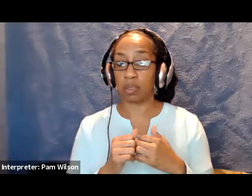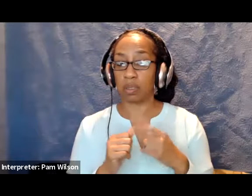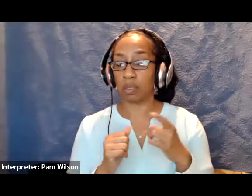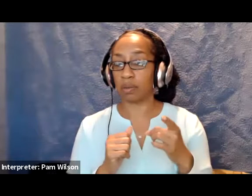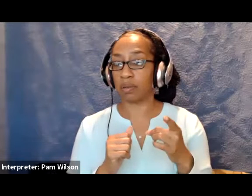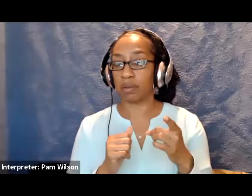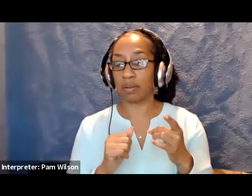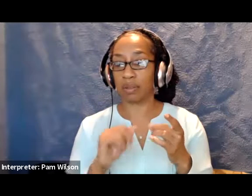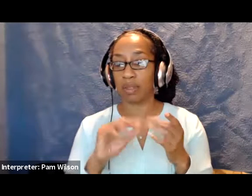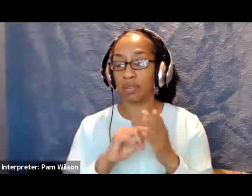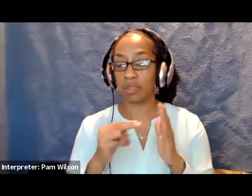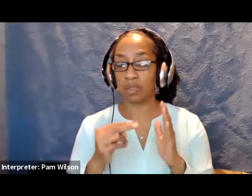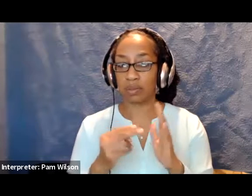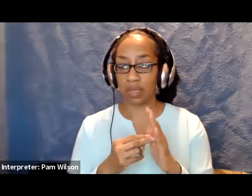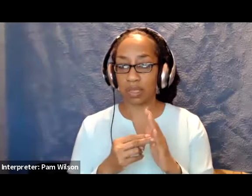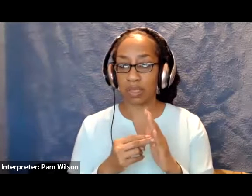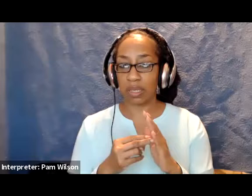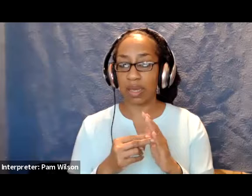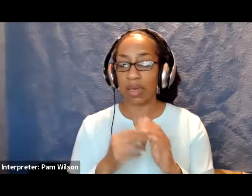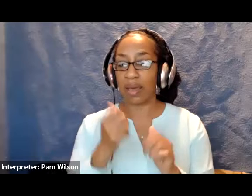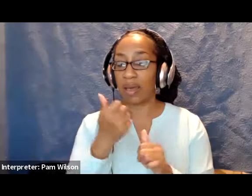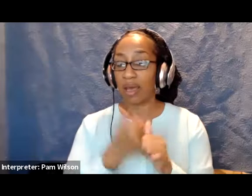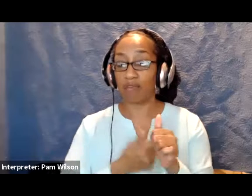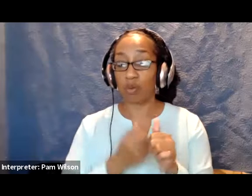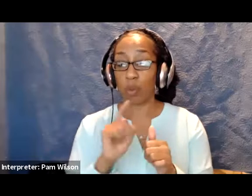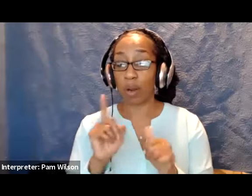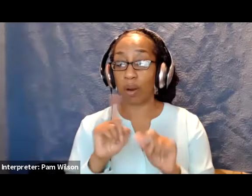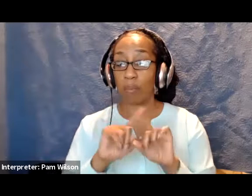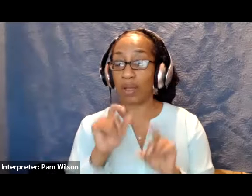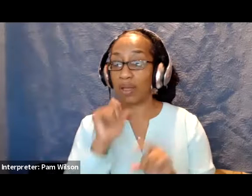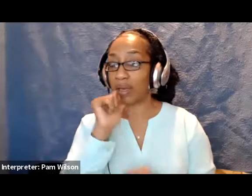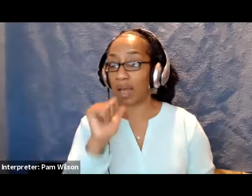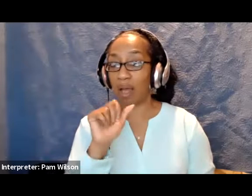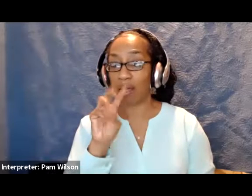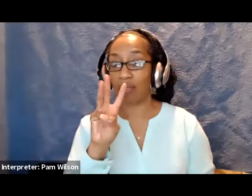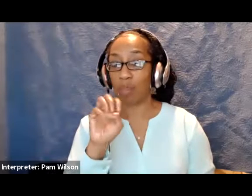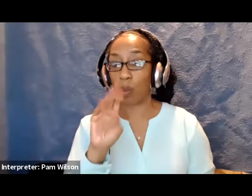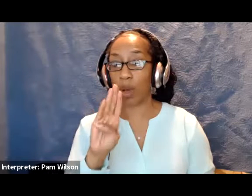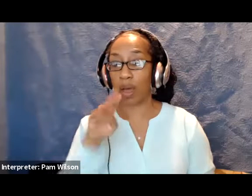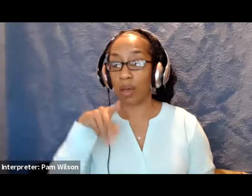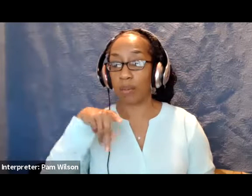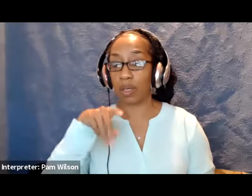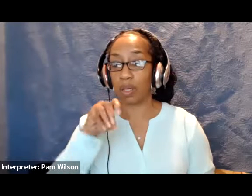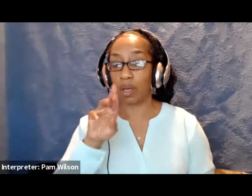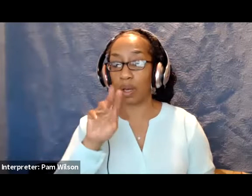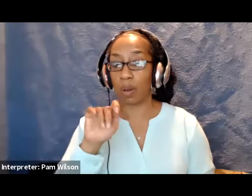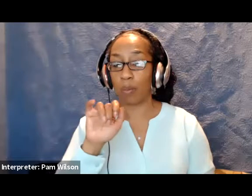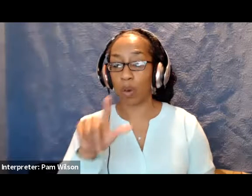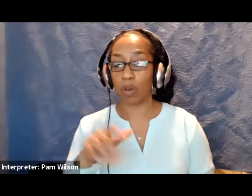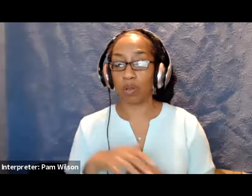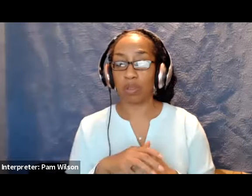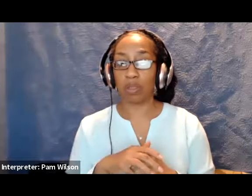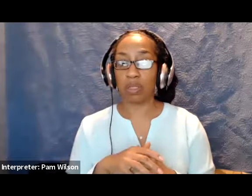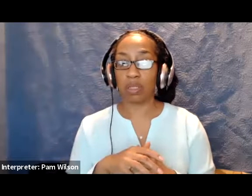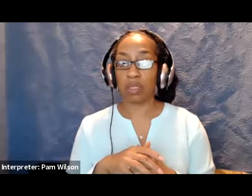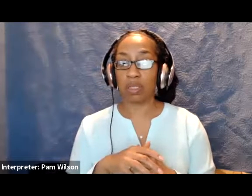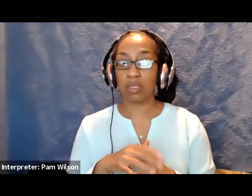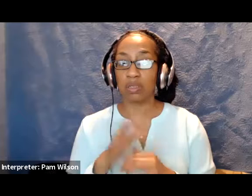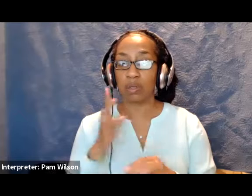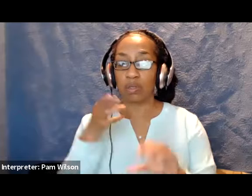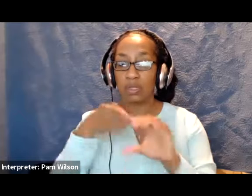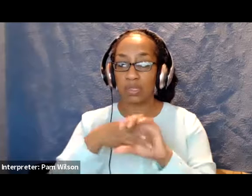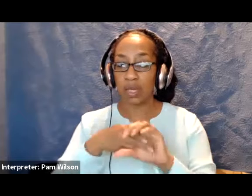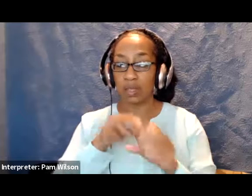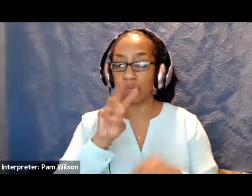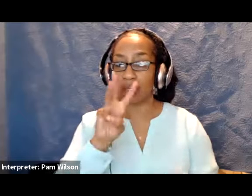saying everywhere but the web portal. All right. So you sign into the web portal and click webinar. It's going to